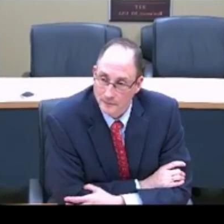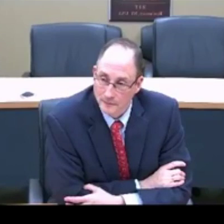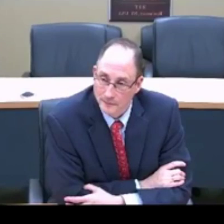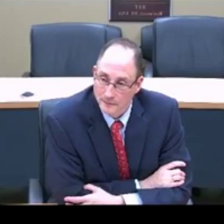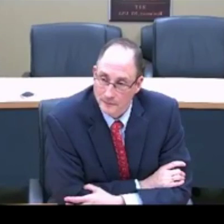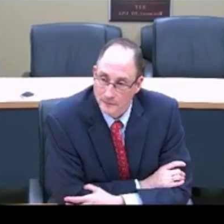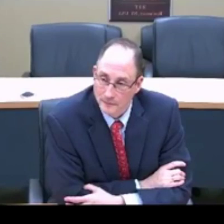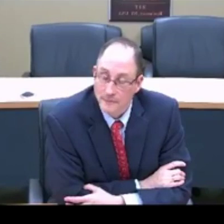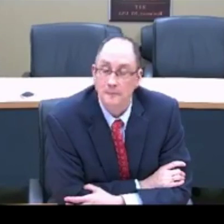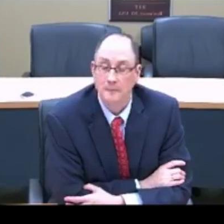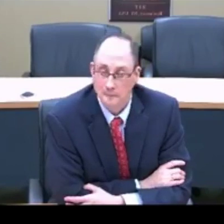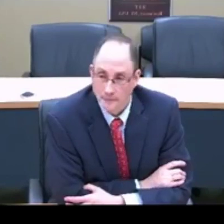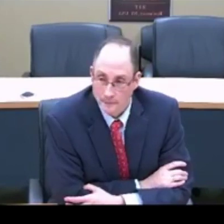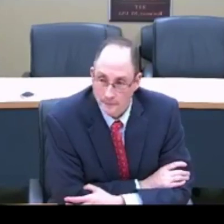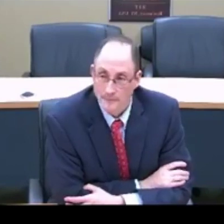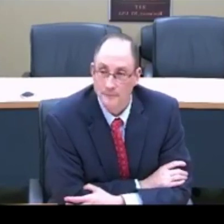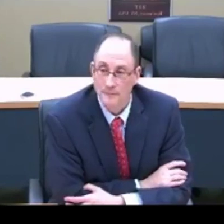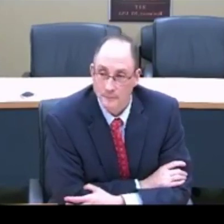about the school.